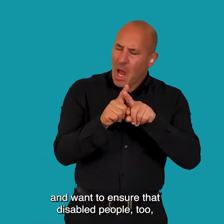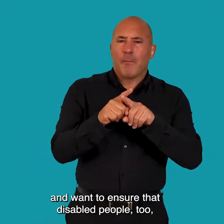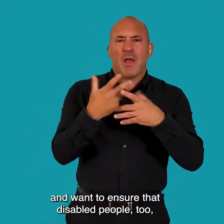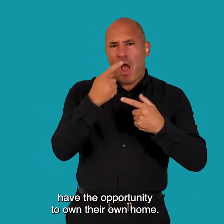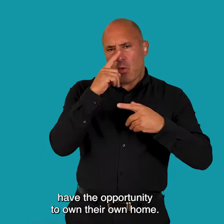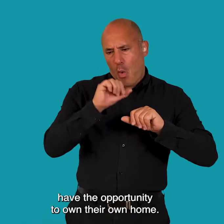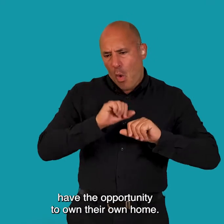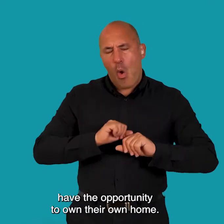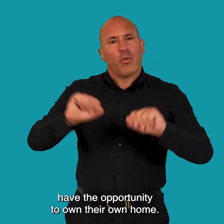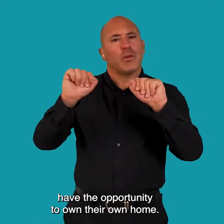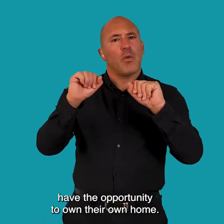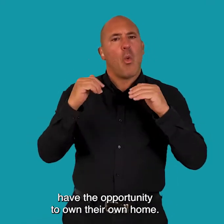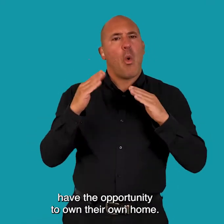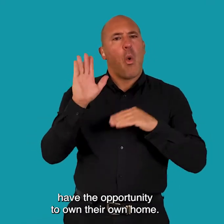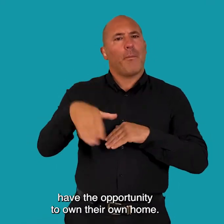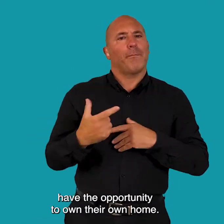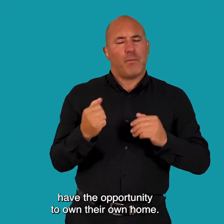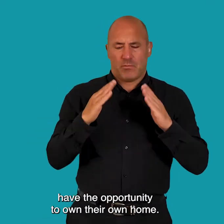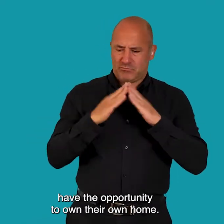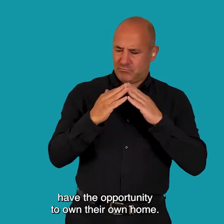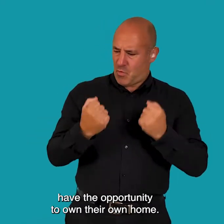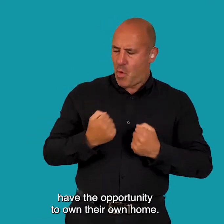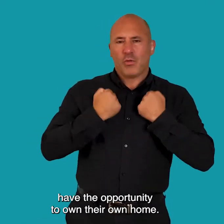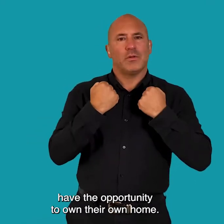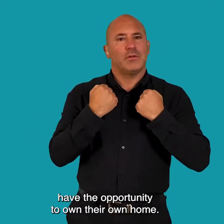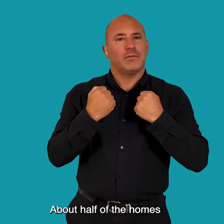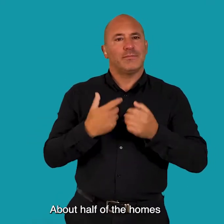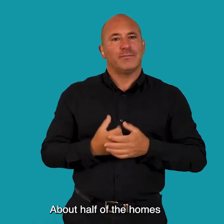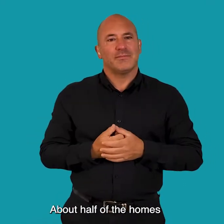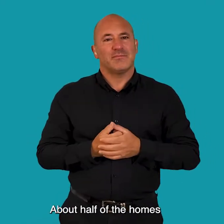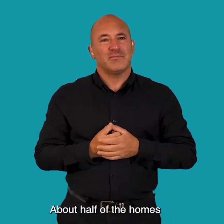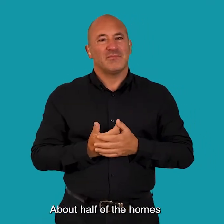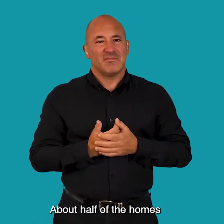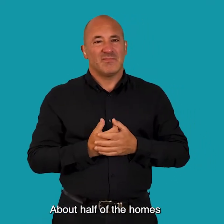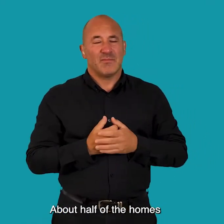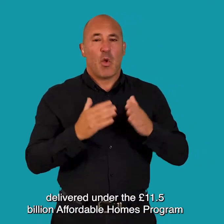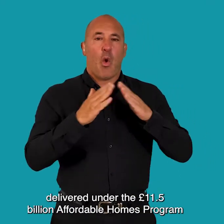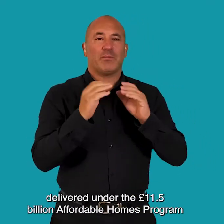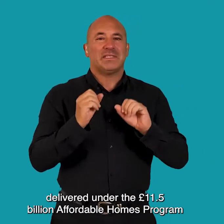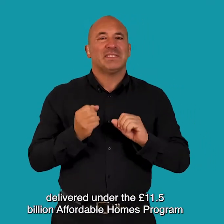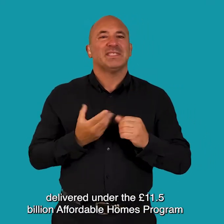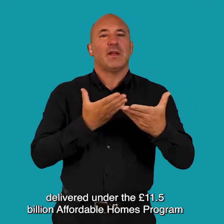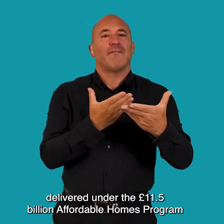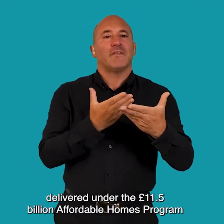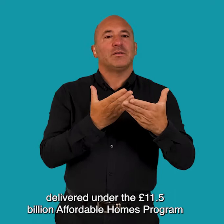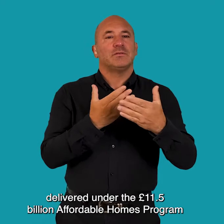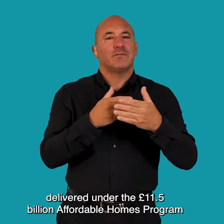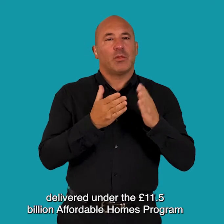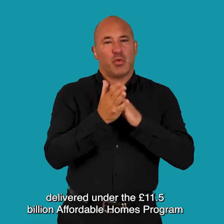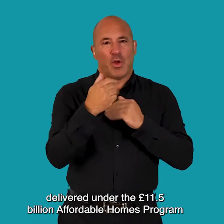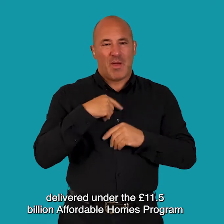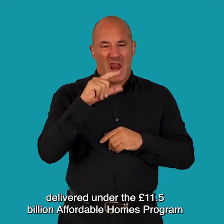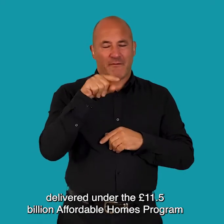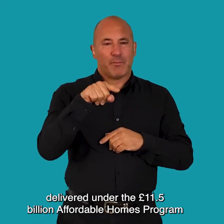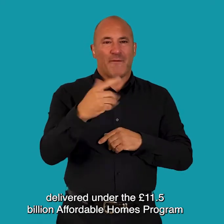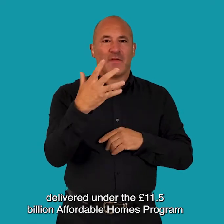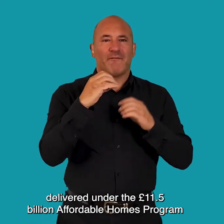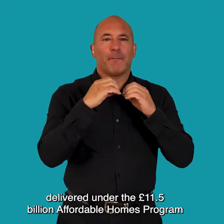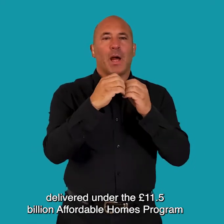have the opportunity to own their own home. About half of the homes delivered under the £11.5 billion Affordable